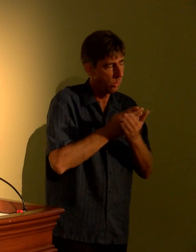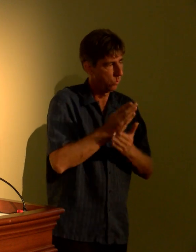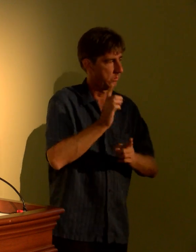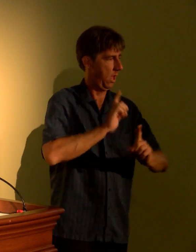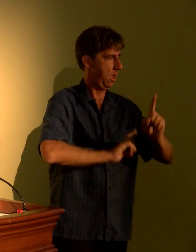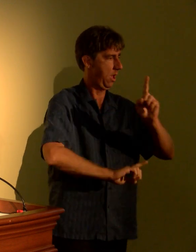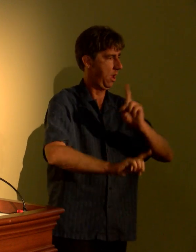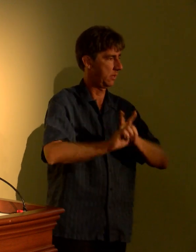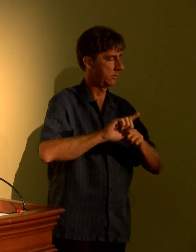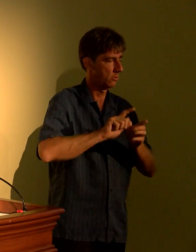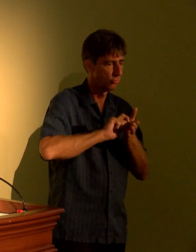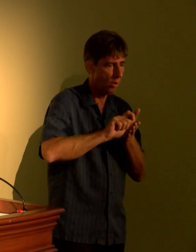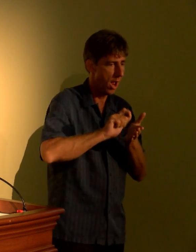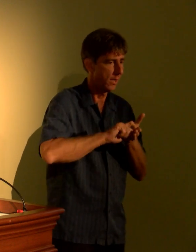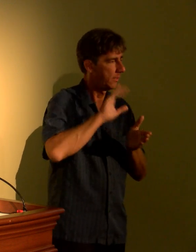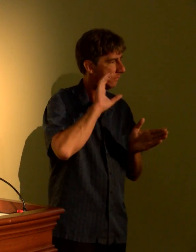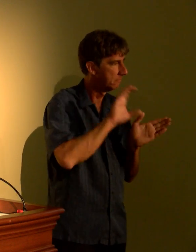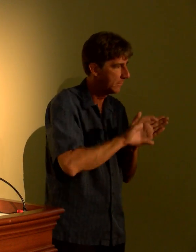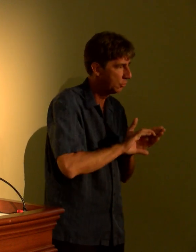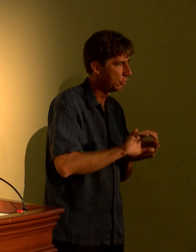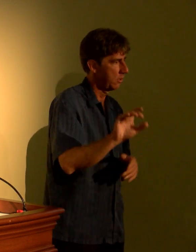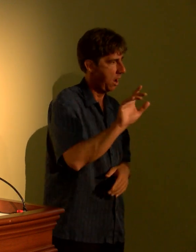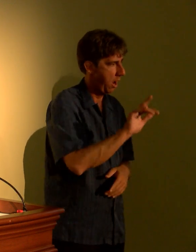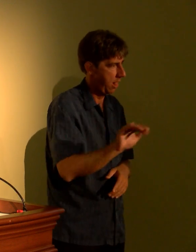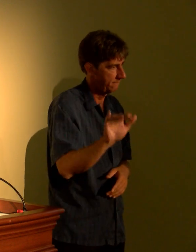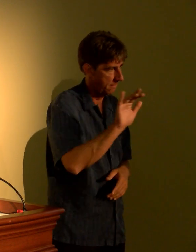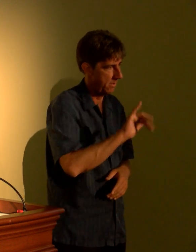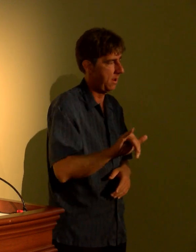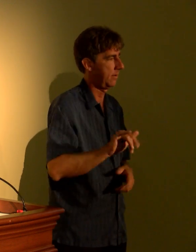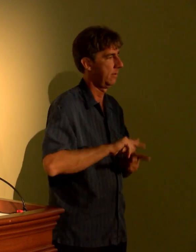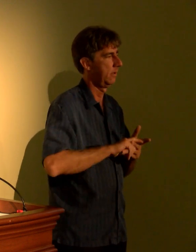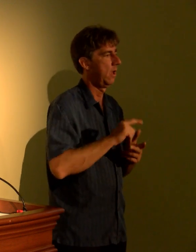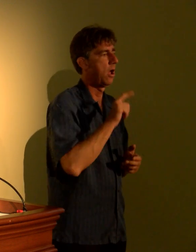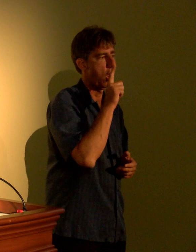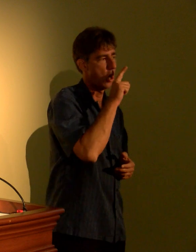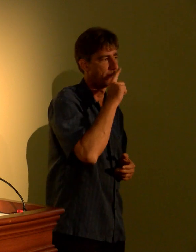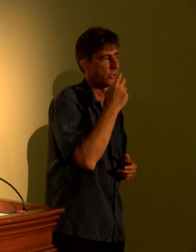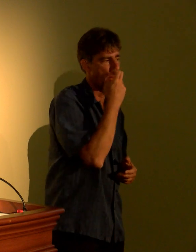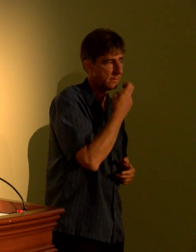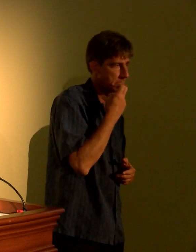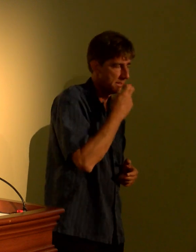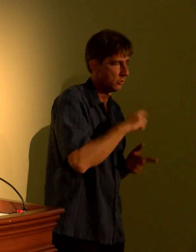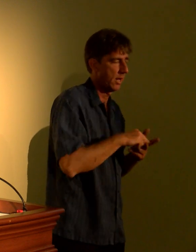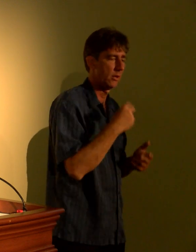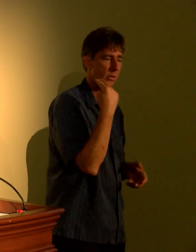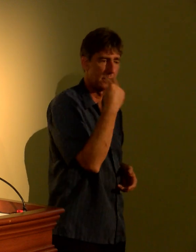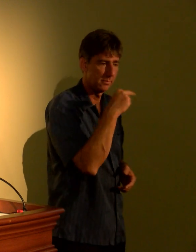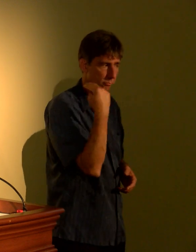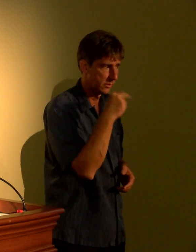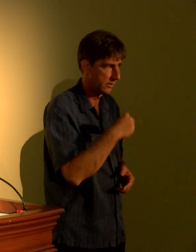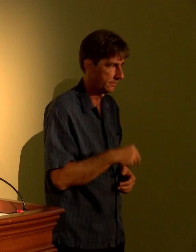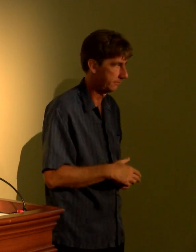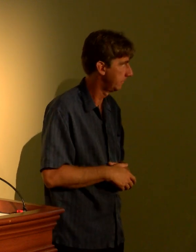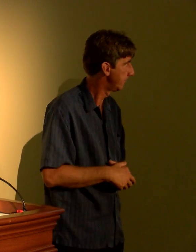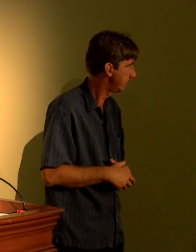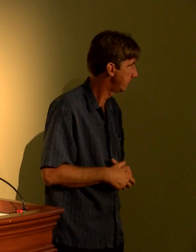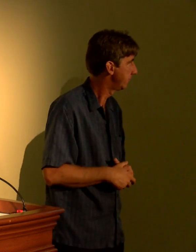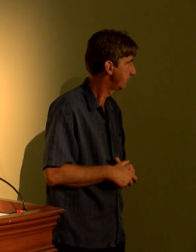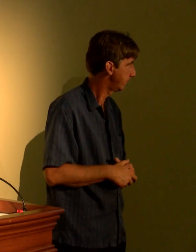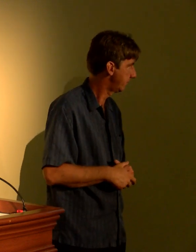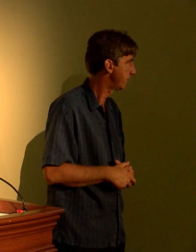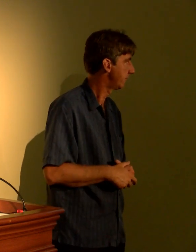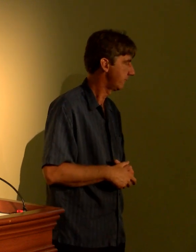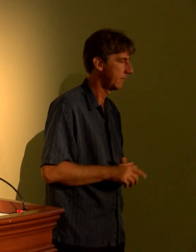signs, writing, pictures, the manual alphabet, artificial speech, and reading the lips. And so it just must have been a